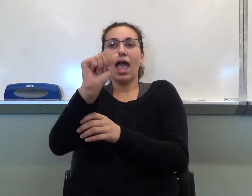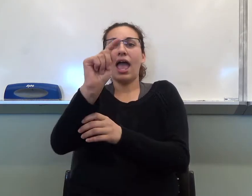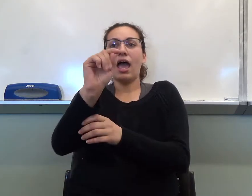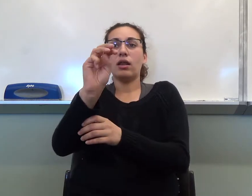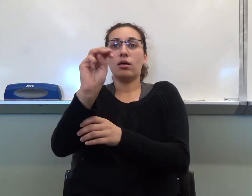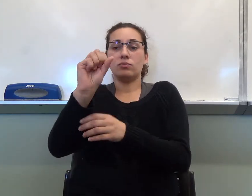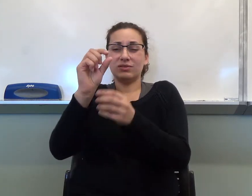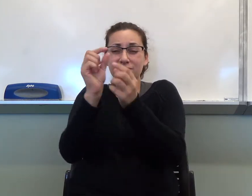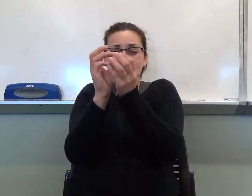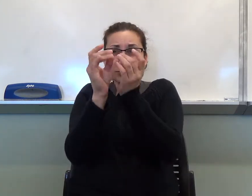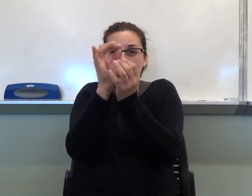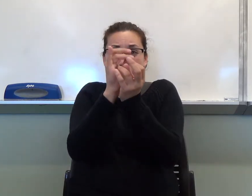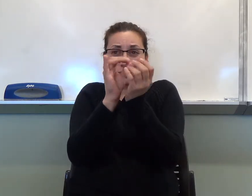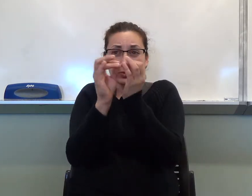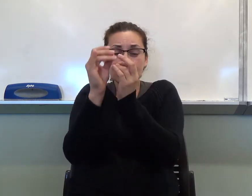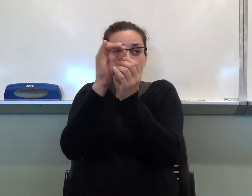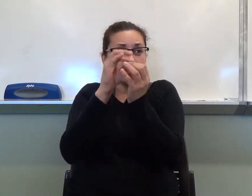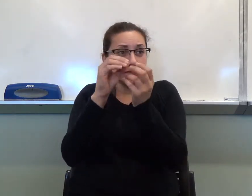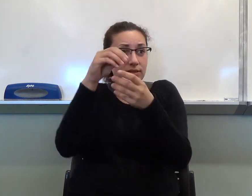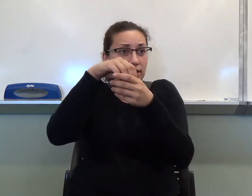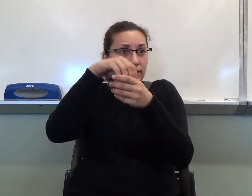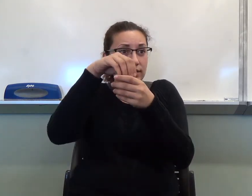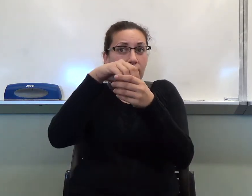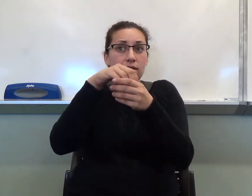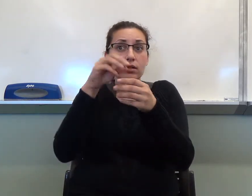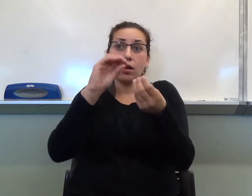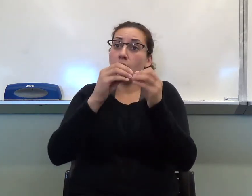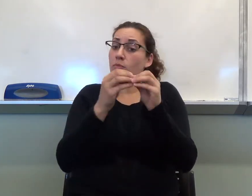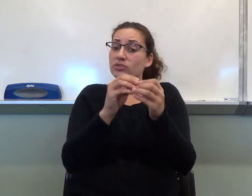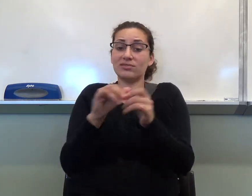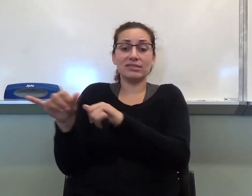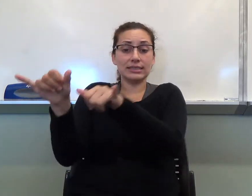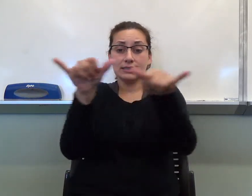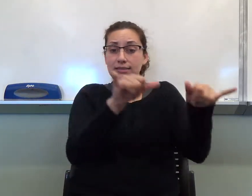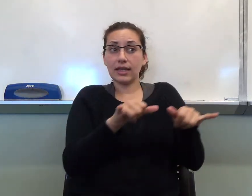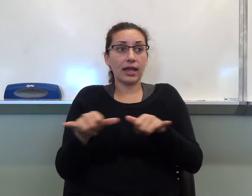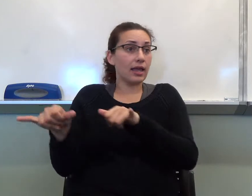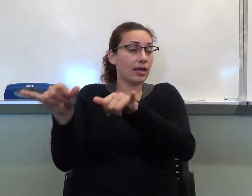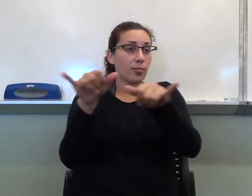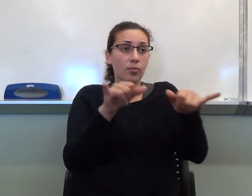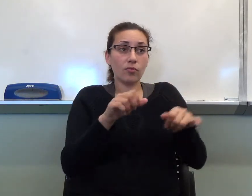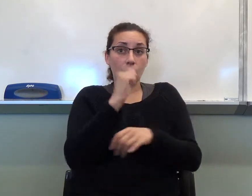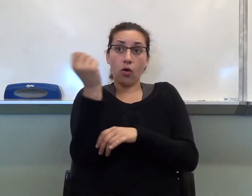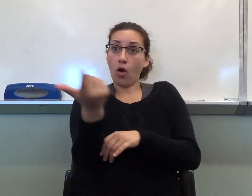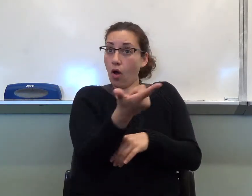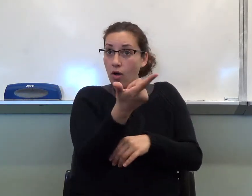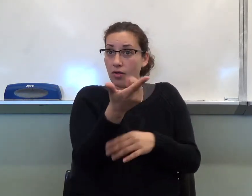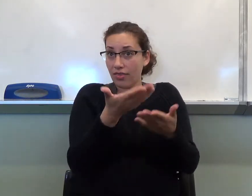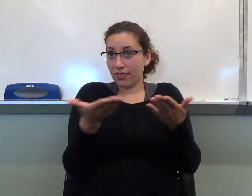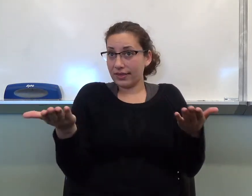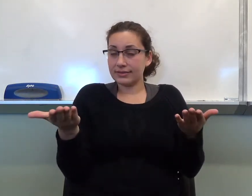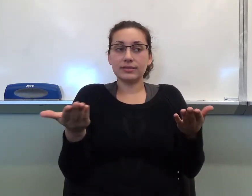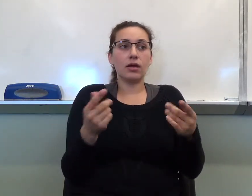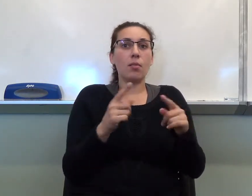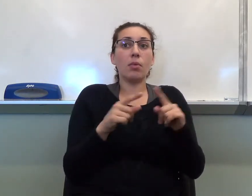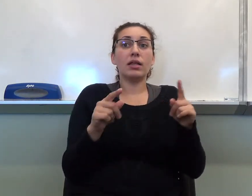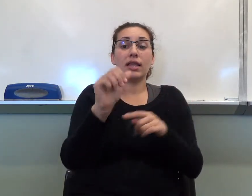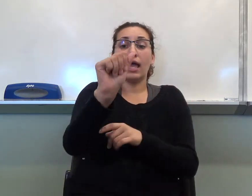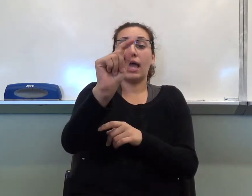Well, yes, that number is constant for all substances, but those atoms are larger or smaller